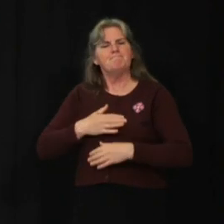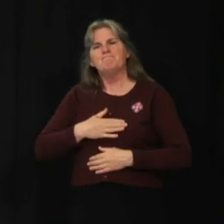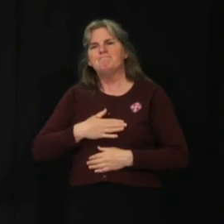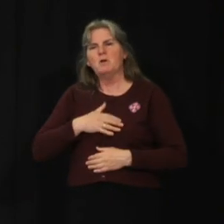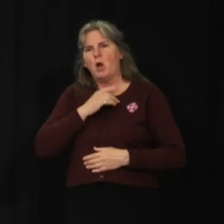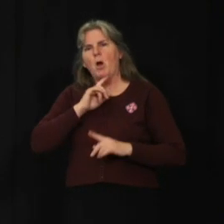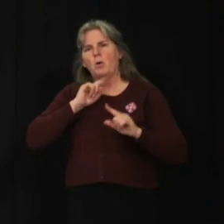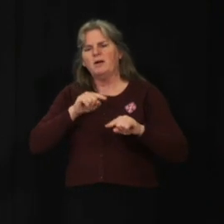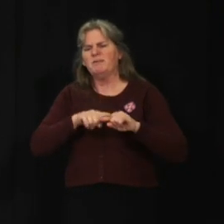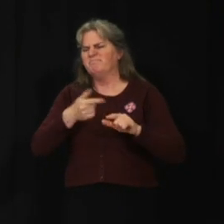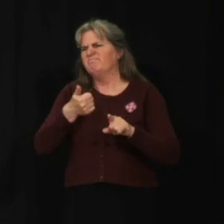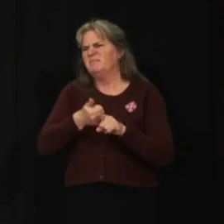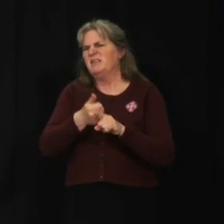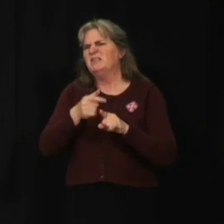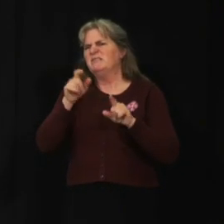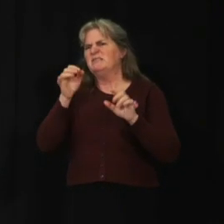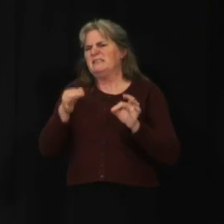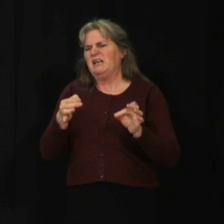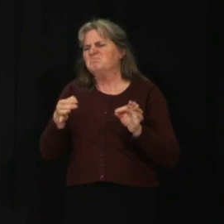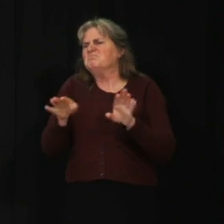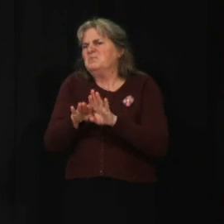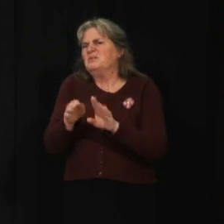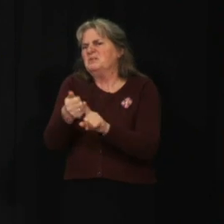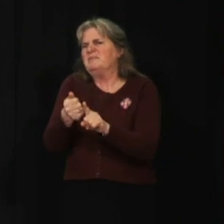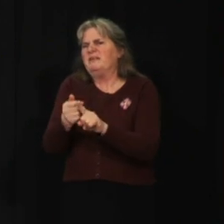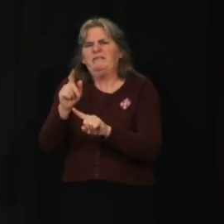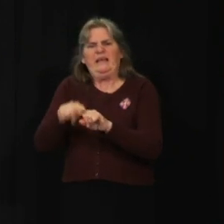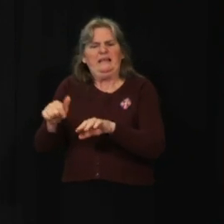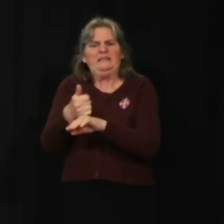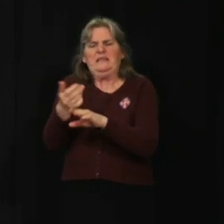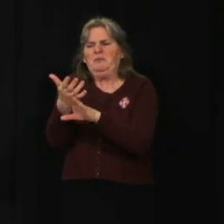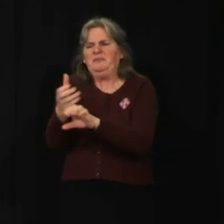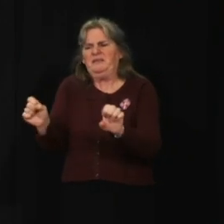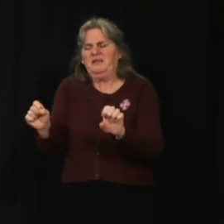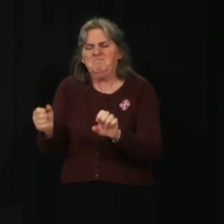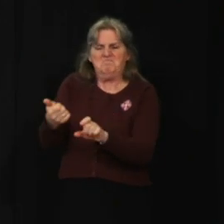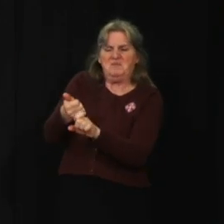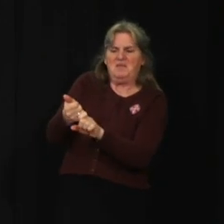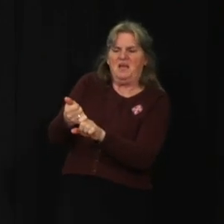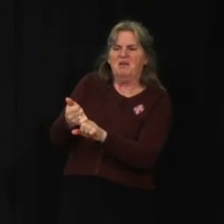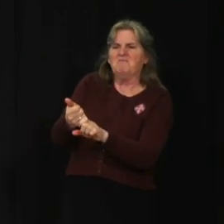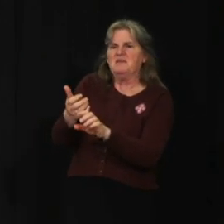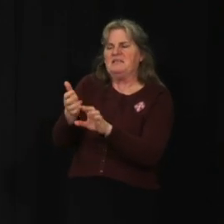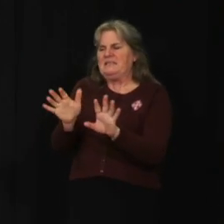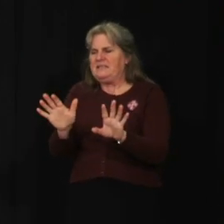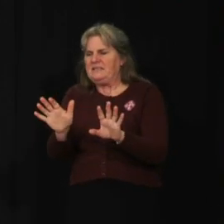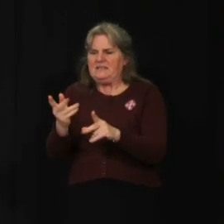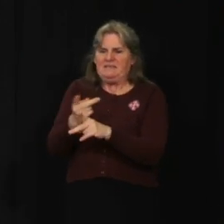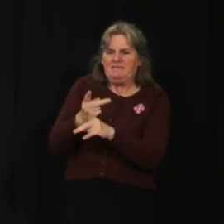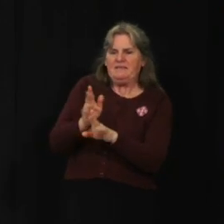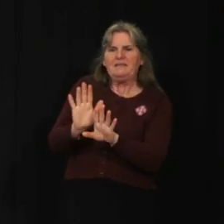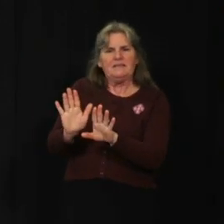group of businesses that were ordered to shut, and if you just made the decision that you're going to take some time,